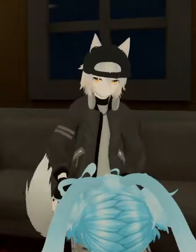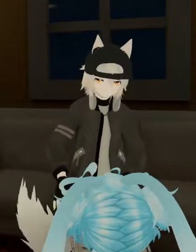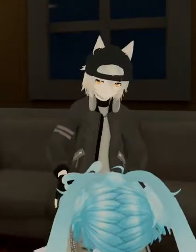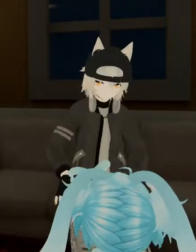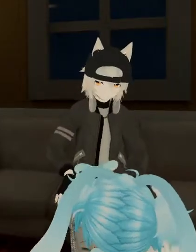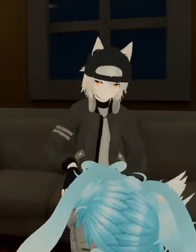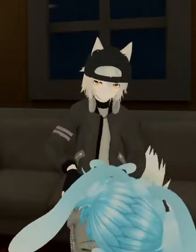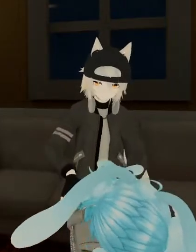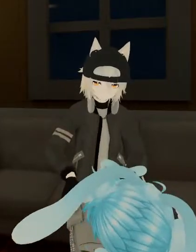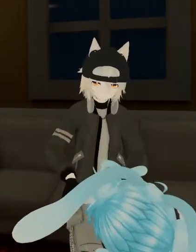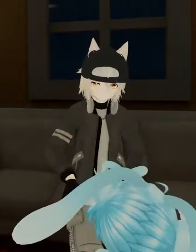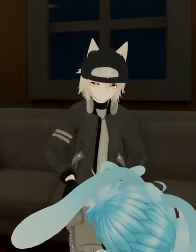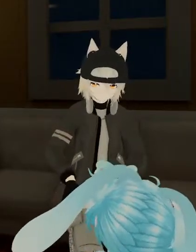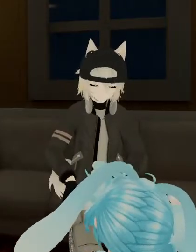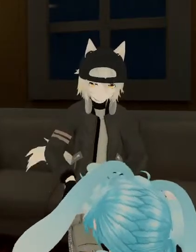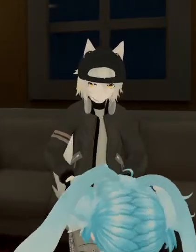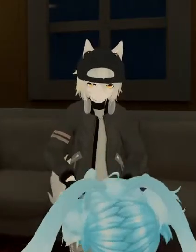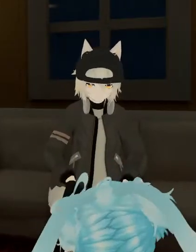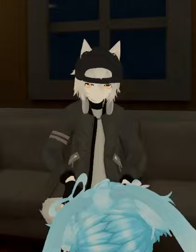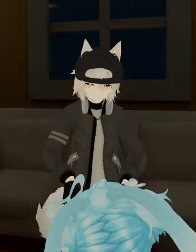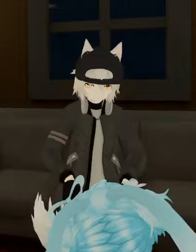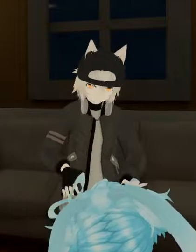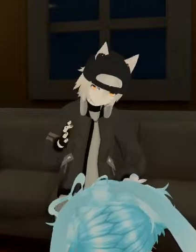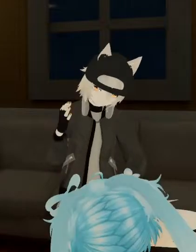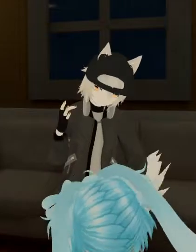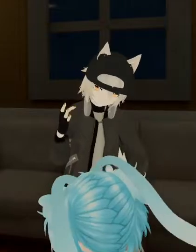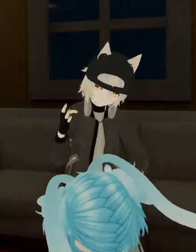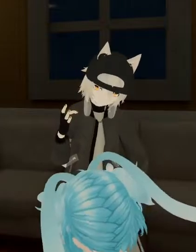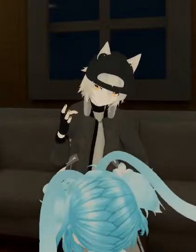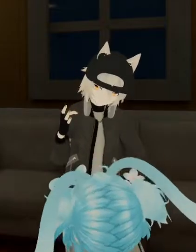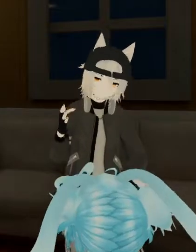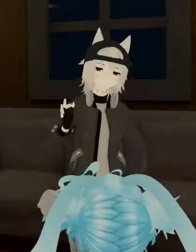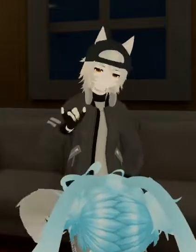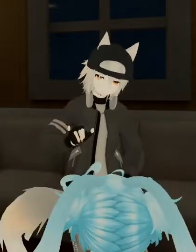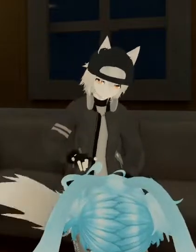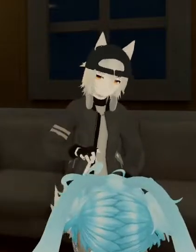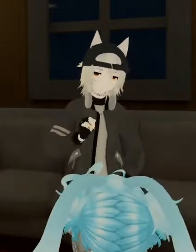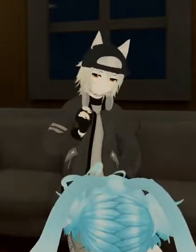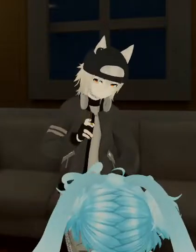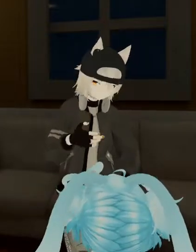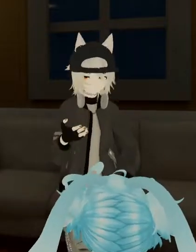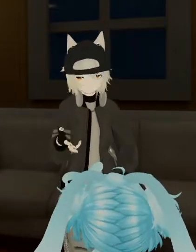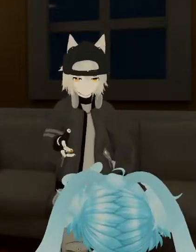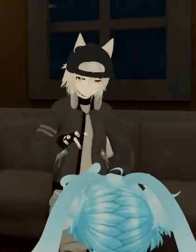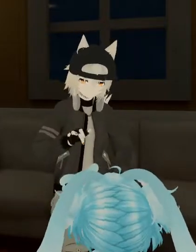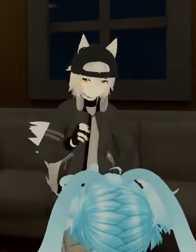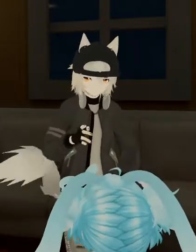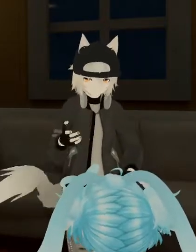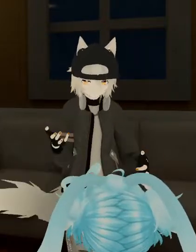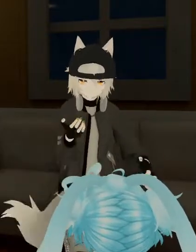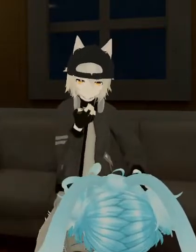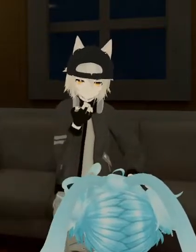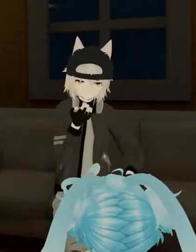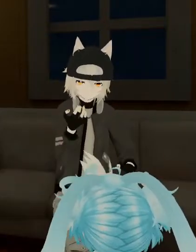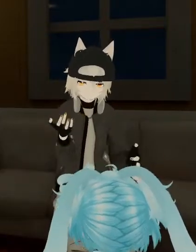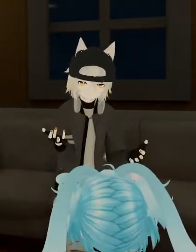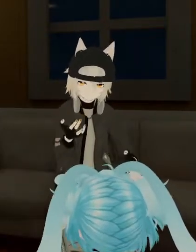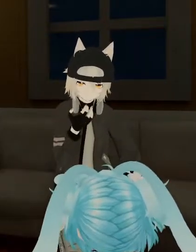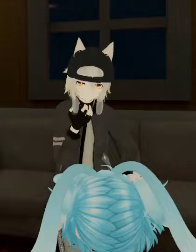actually Fine. different. Fine is It's on your pretty much- chest. Oh So shit. bad is I thought is it like was just on your good. chest like this. So I fine missed is the that,